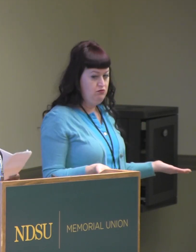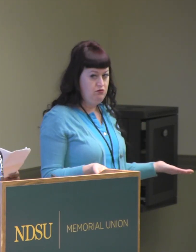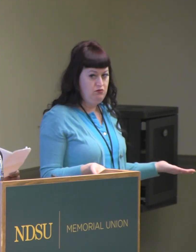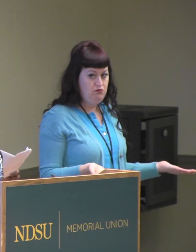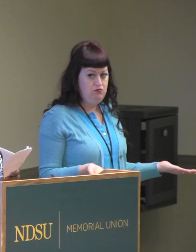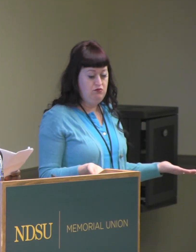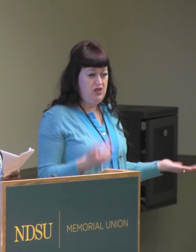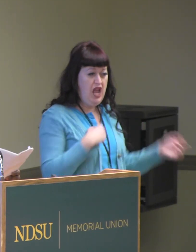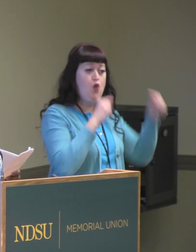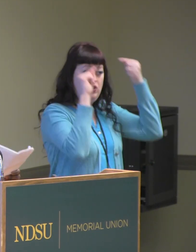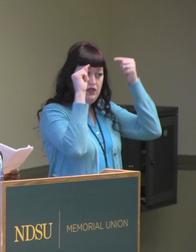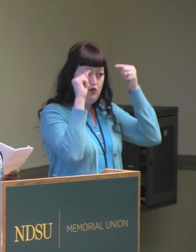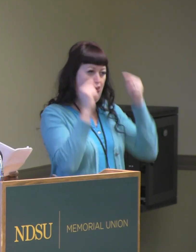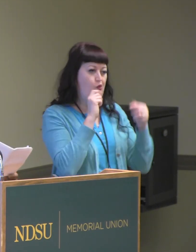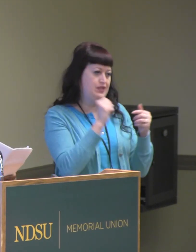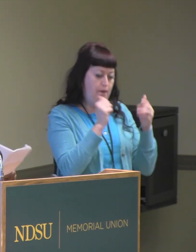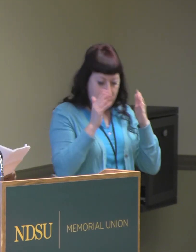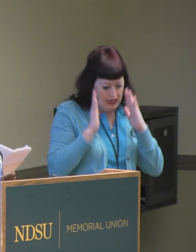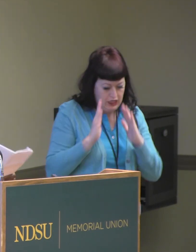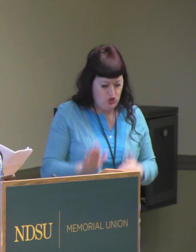I wasn't paying attention.